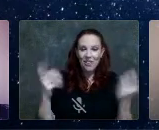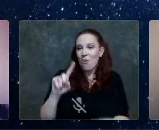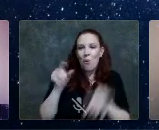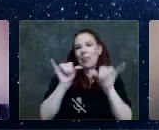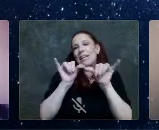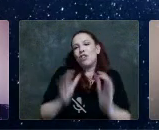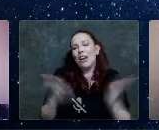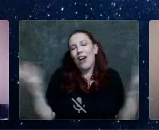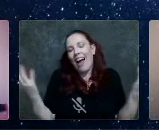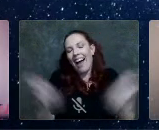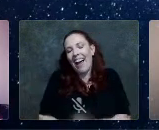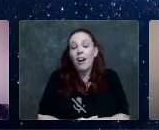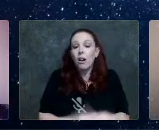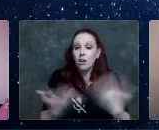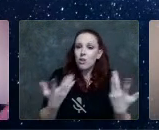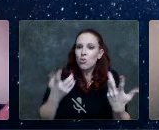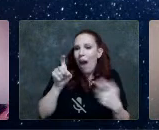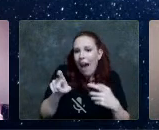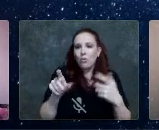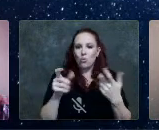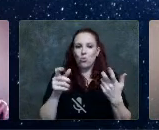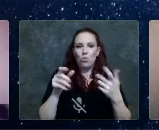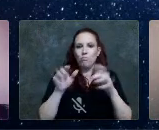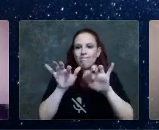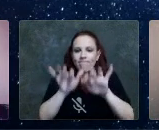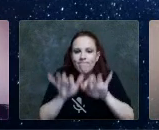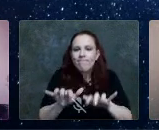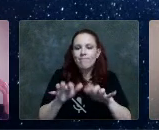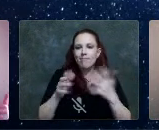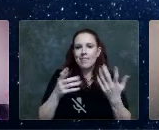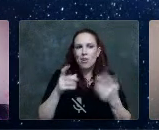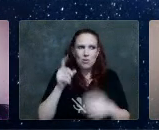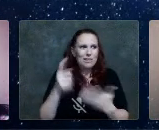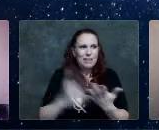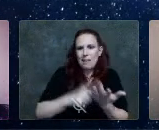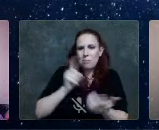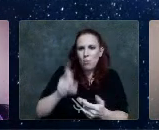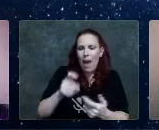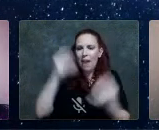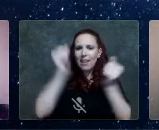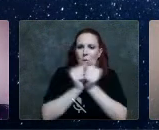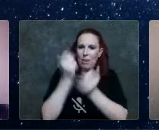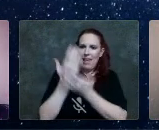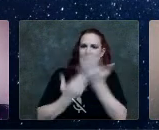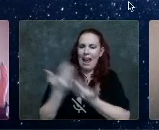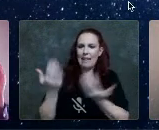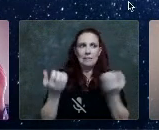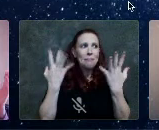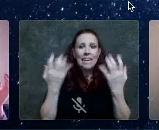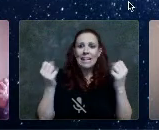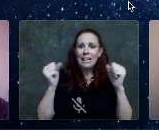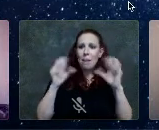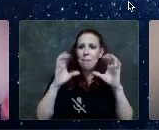engineers. Sometimes you have to like play with code. You're like, sometimes we have to think with our hands. There's amazing engineers out there